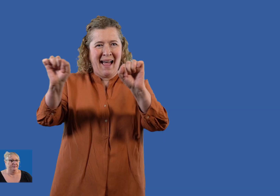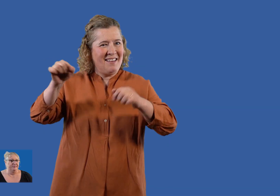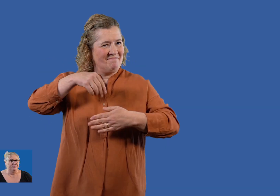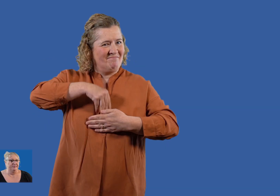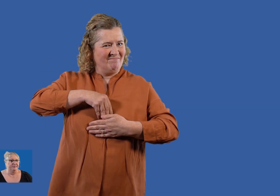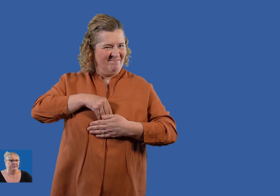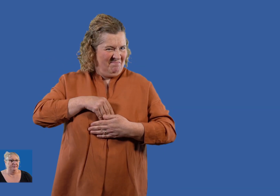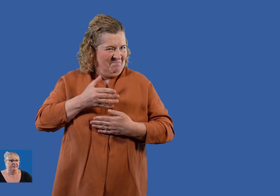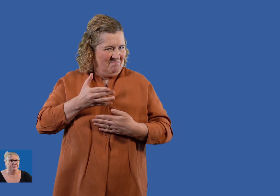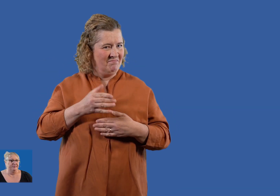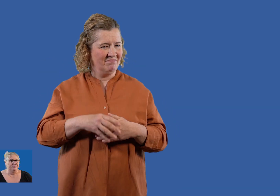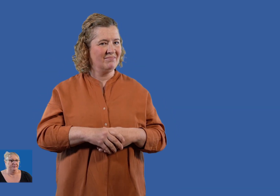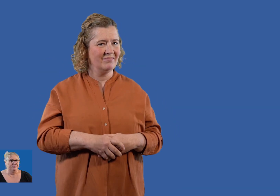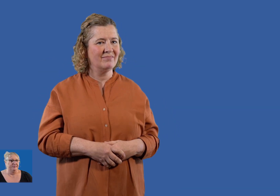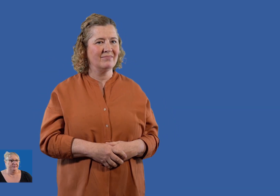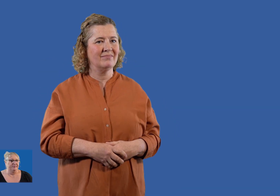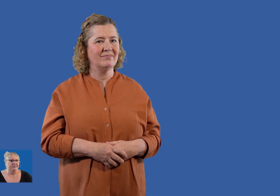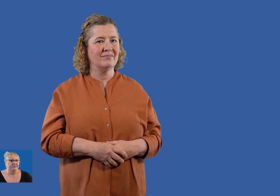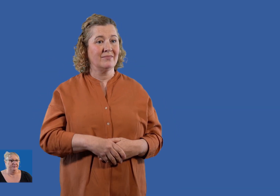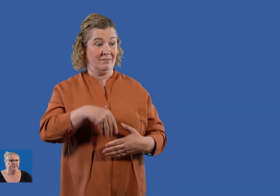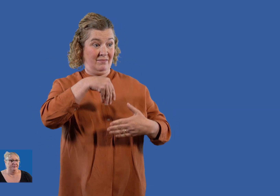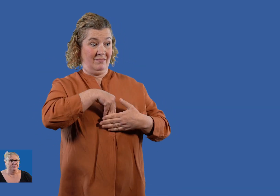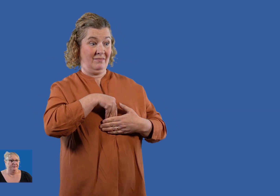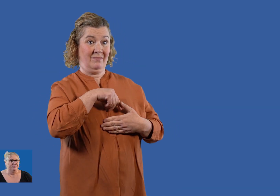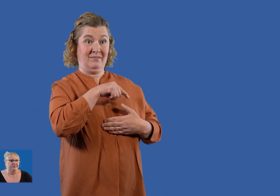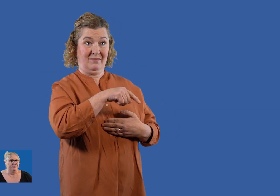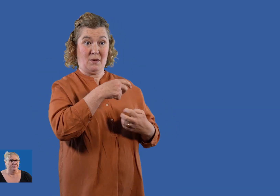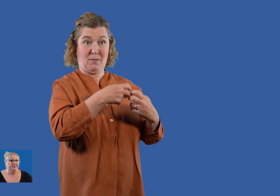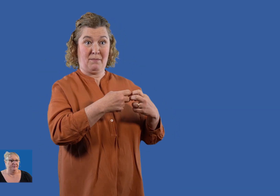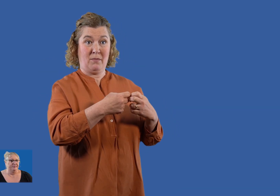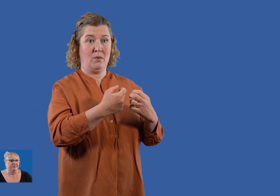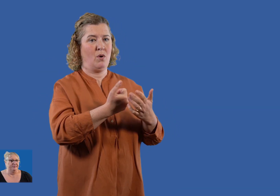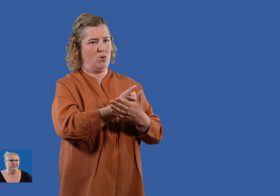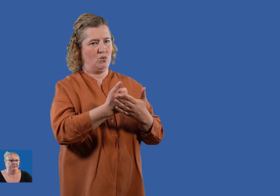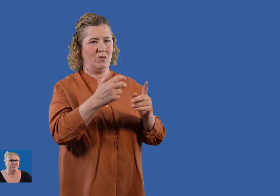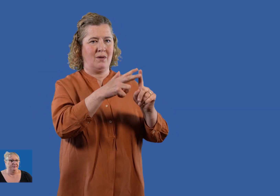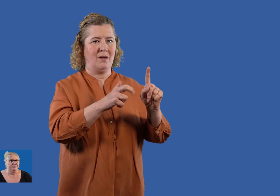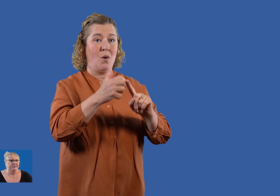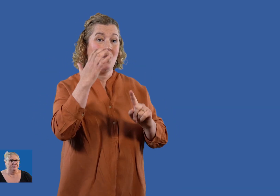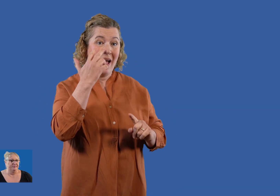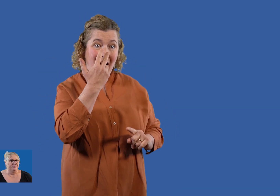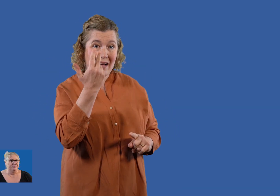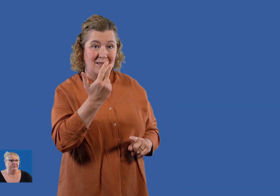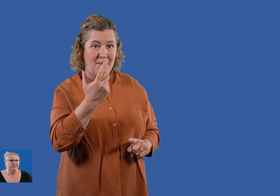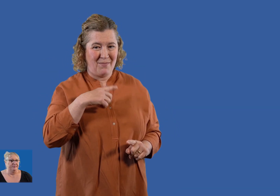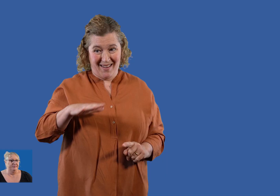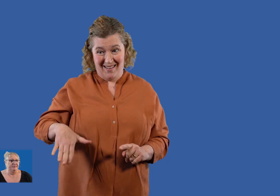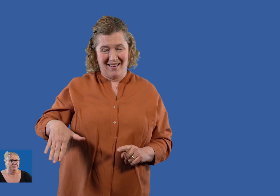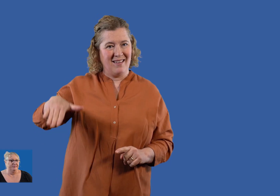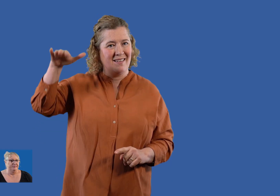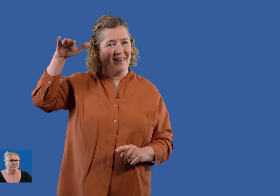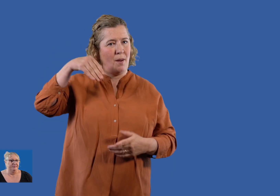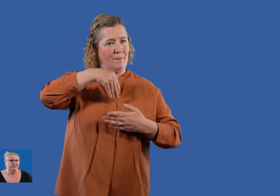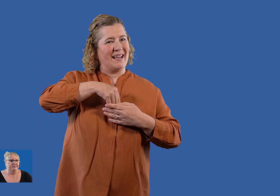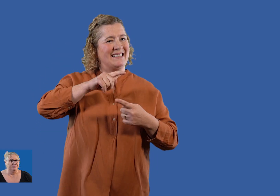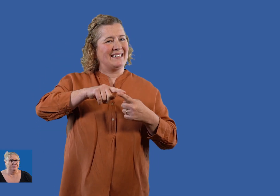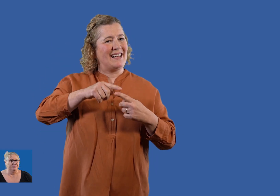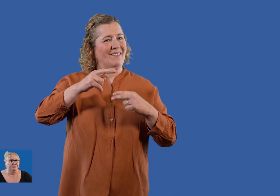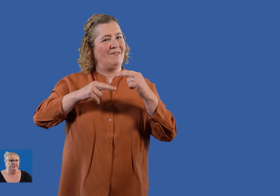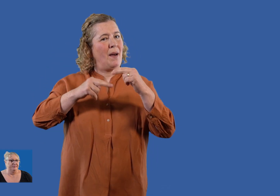quirks. In fact, personality disorders aren't diagnosed until the age of 18 because their personality is still developing. What's different